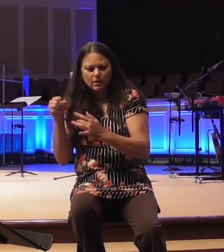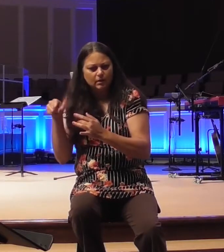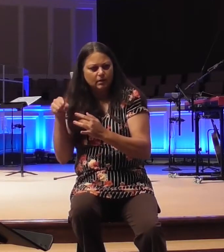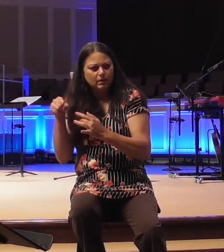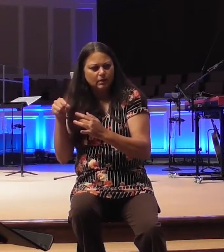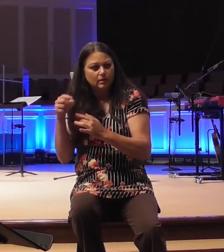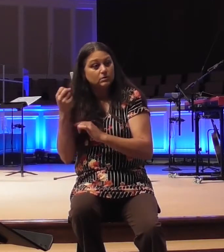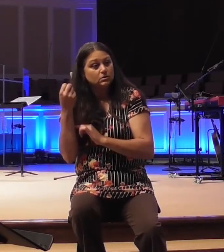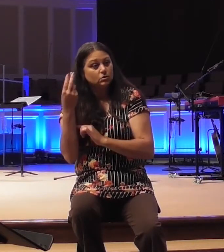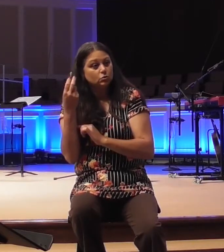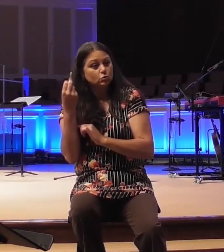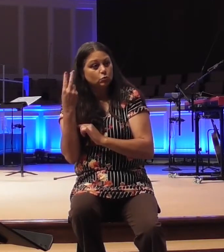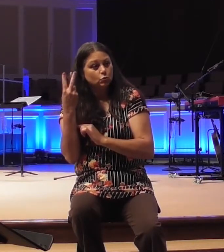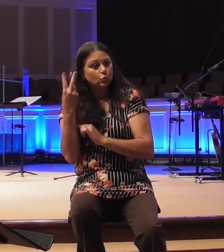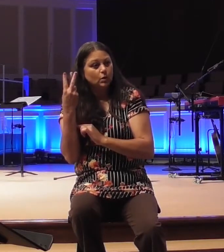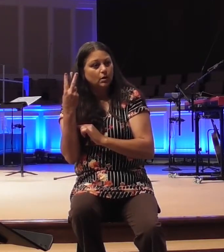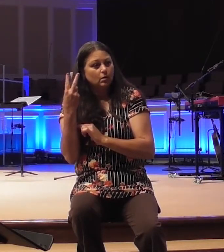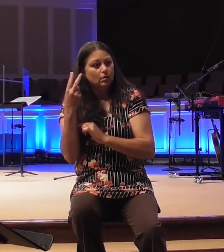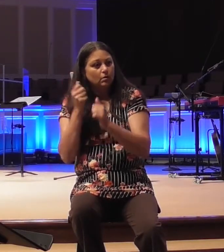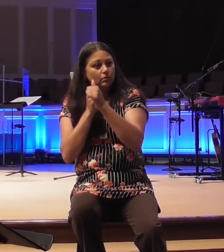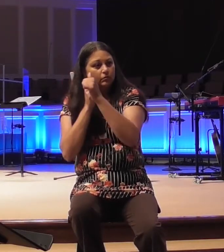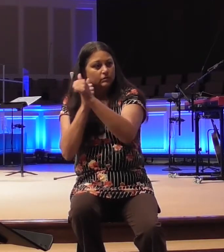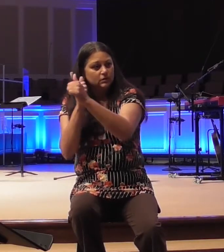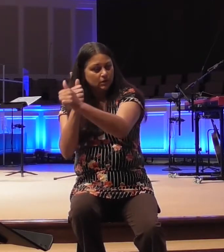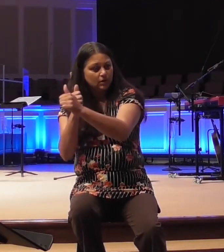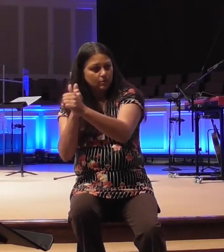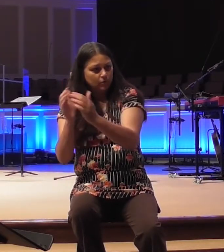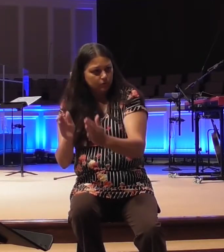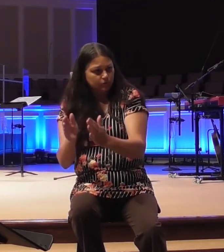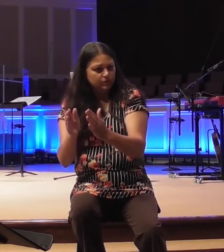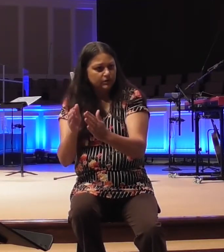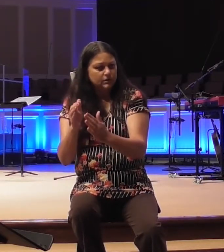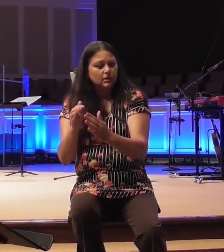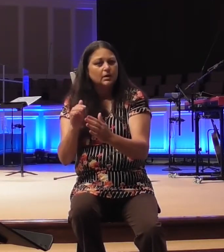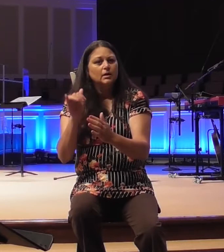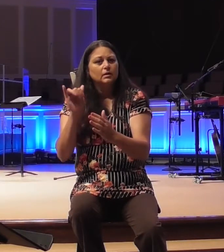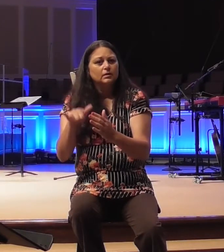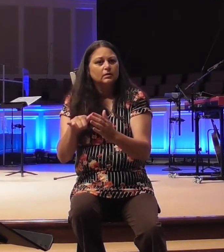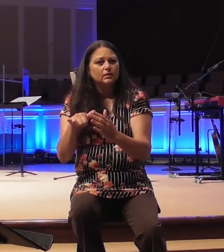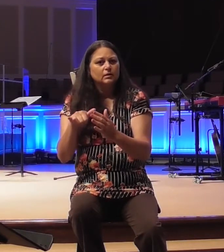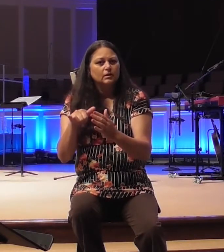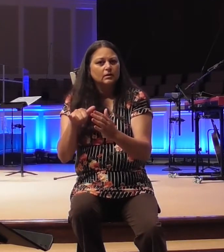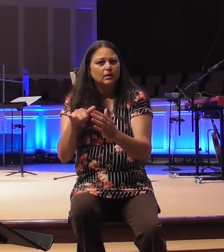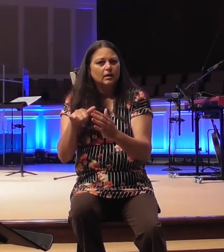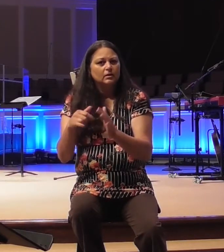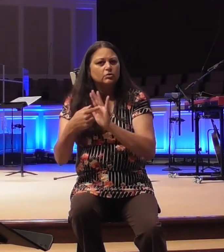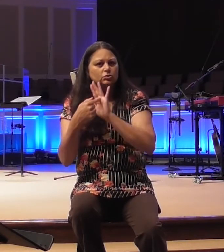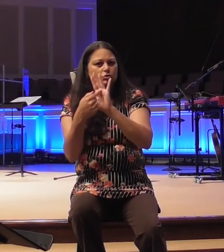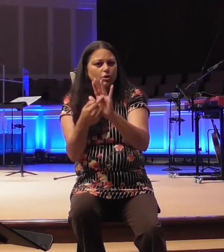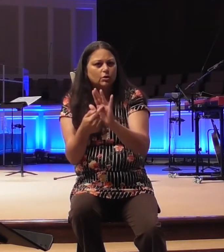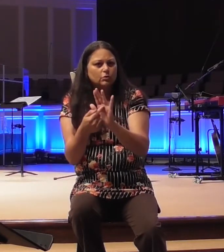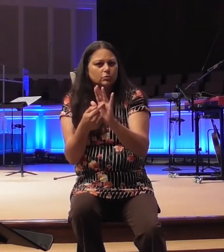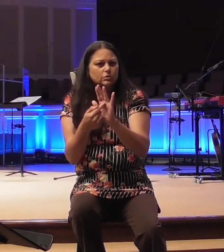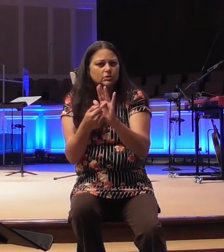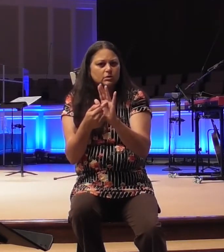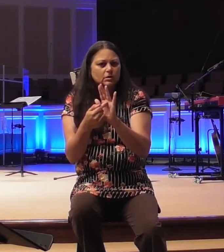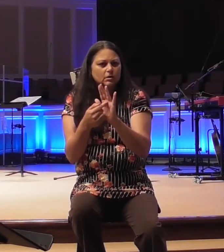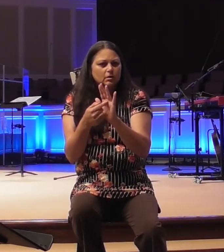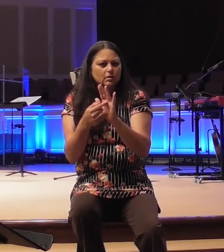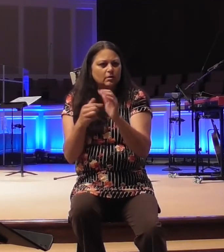that captures the deep fundamental essence of what Christ has done for us, that there are these